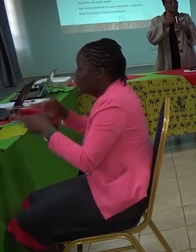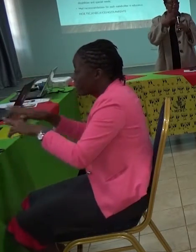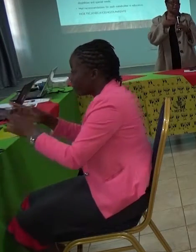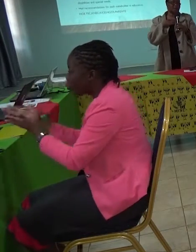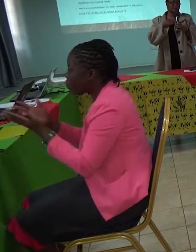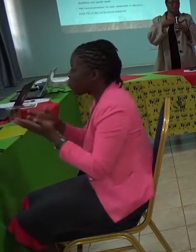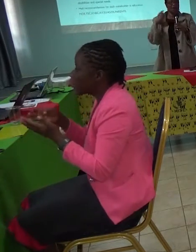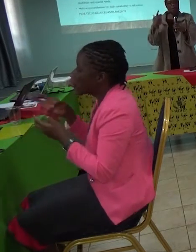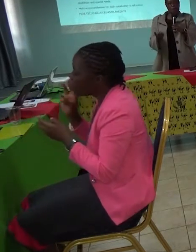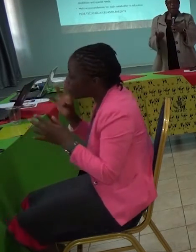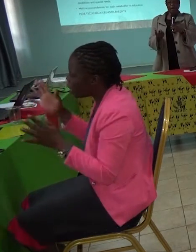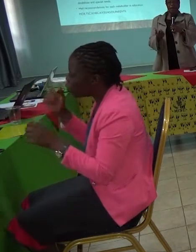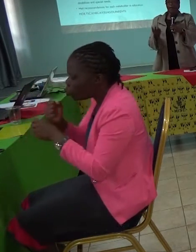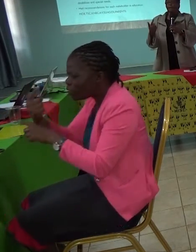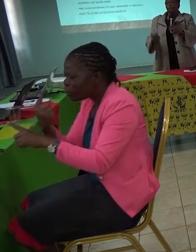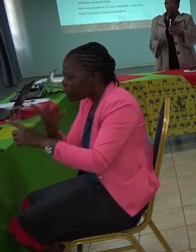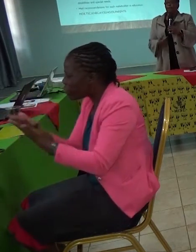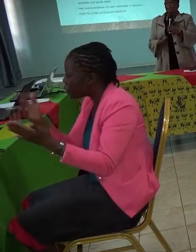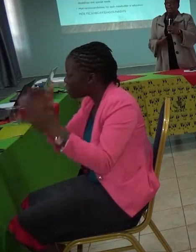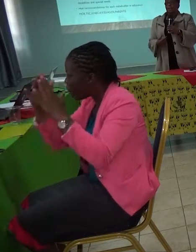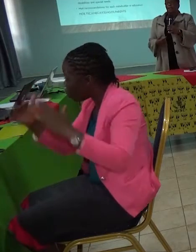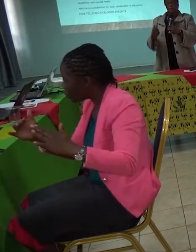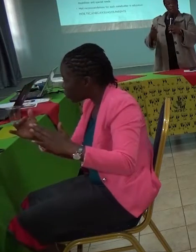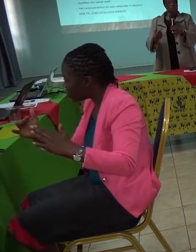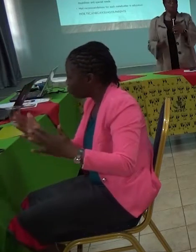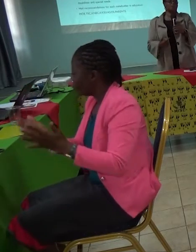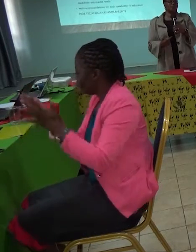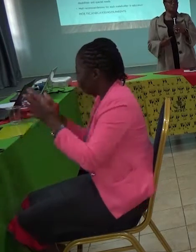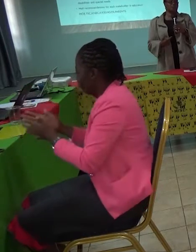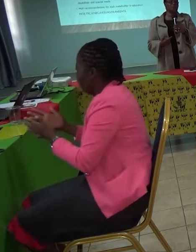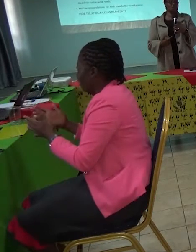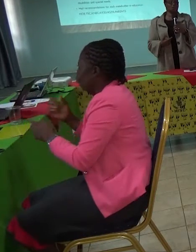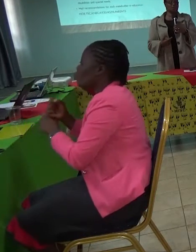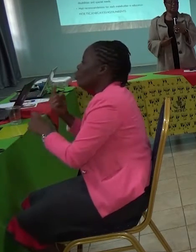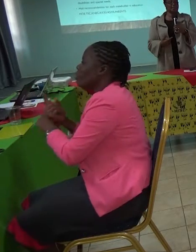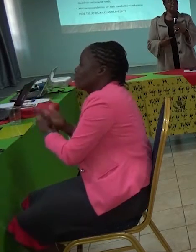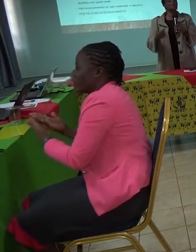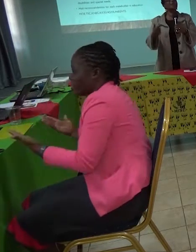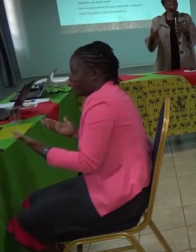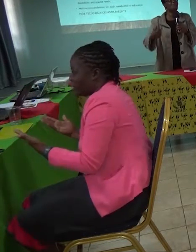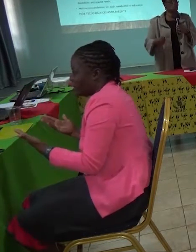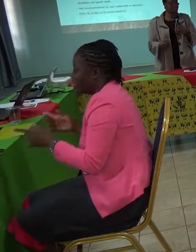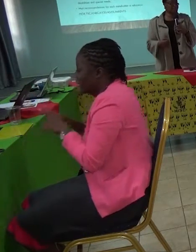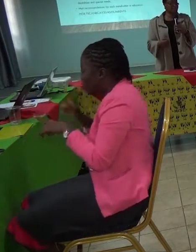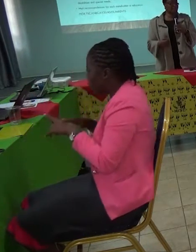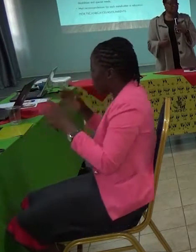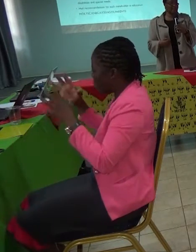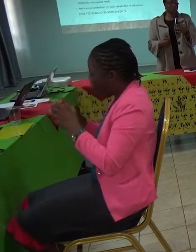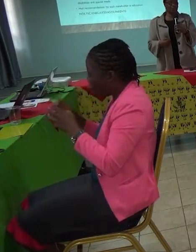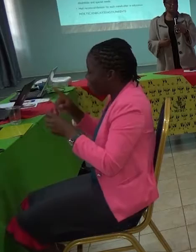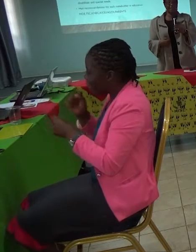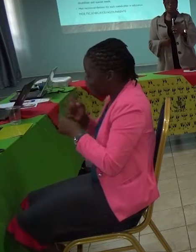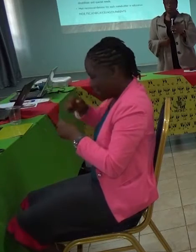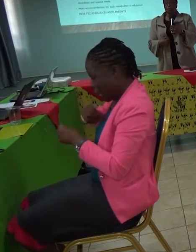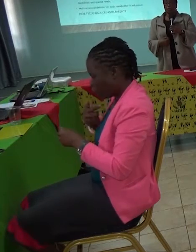about attitude. But today, we have issues. Teachers don't want to make educational resources, they want them bought by the